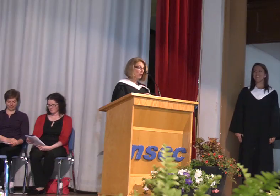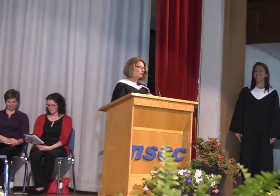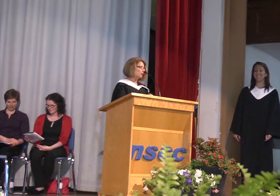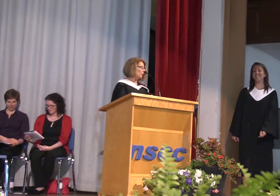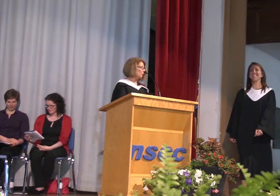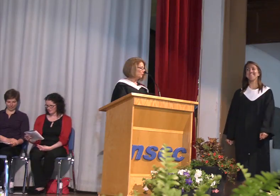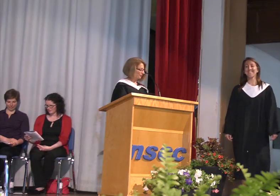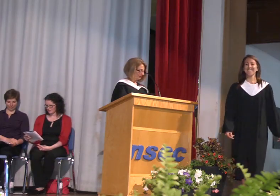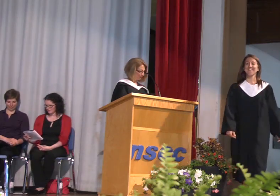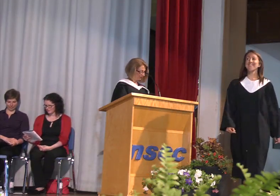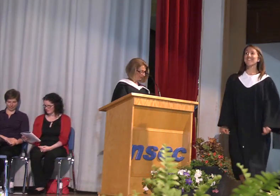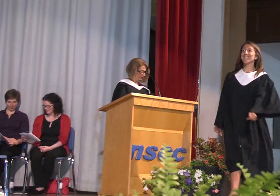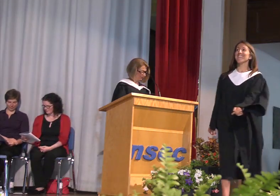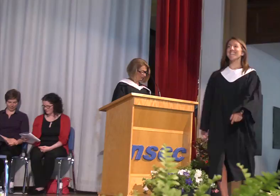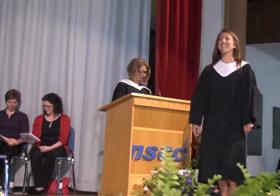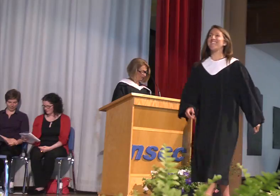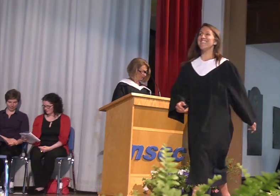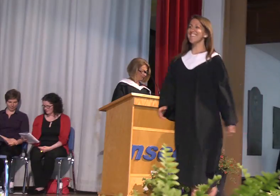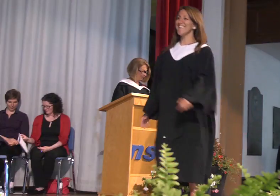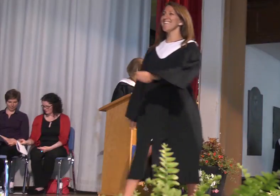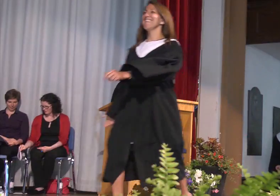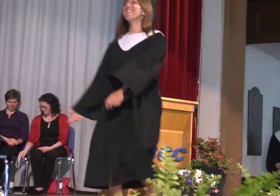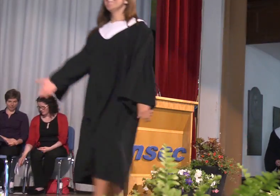Christiane Robichaud.